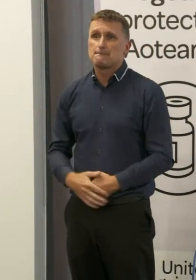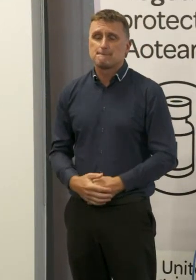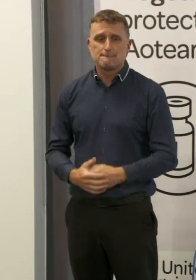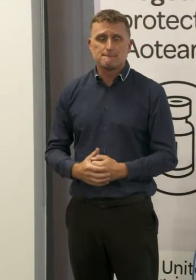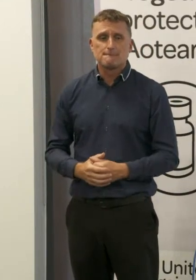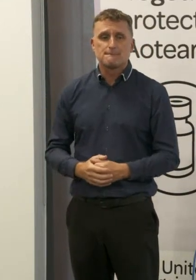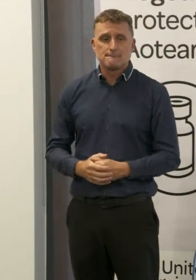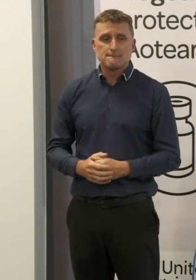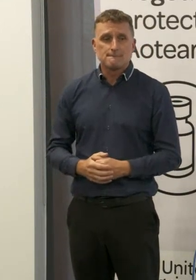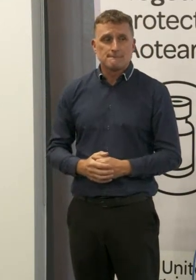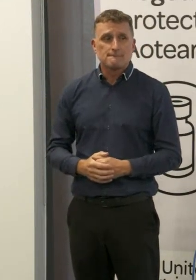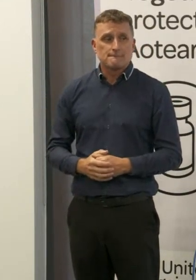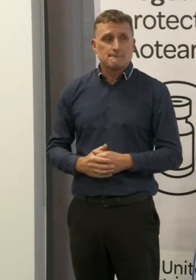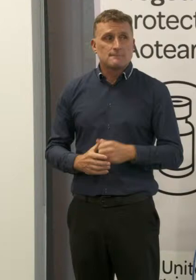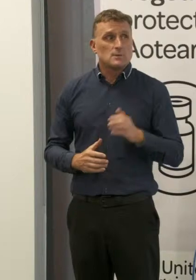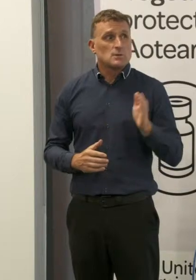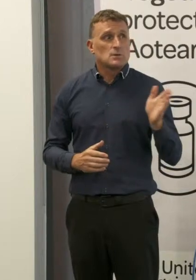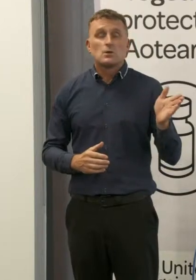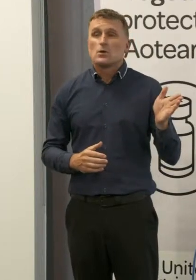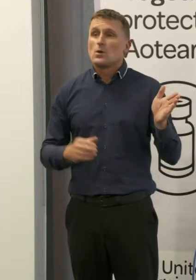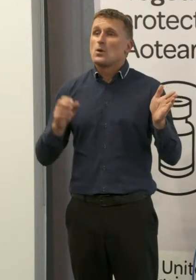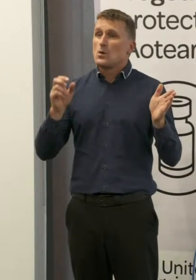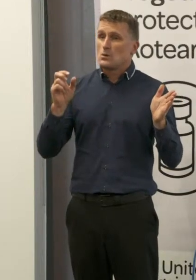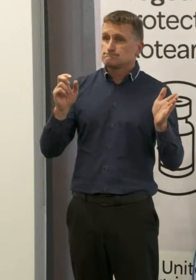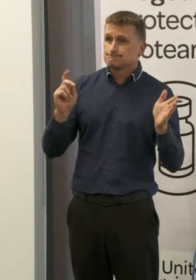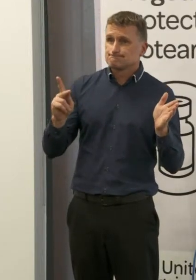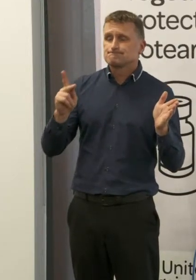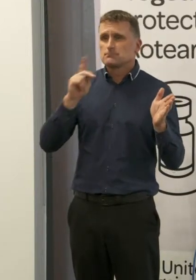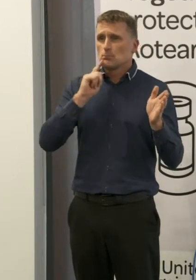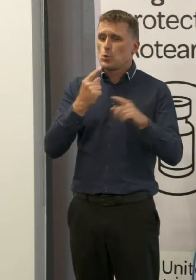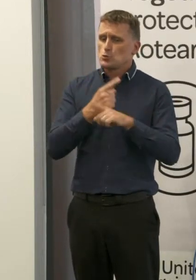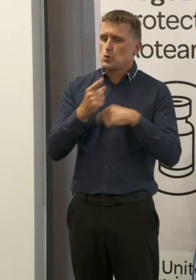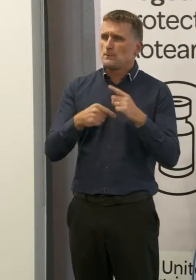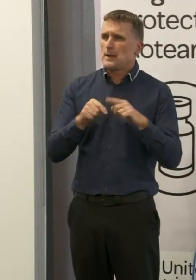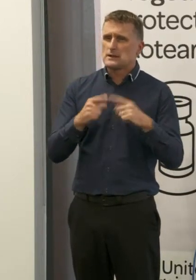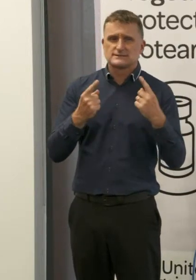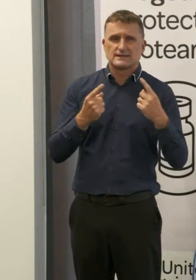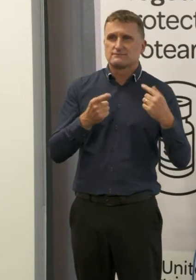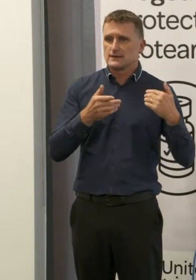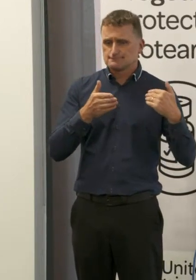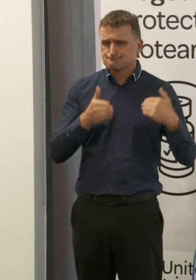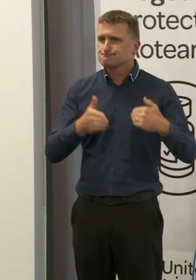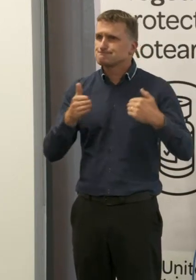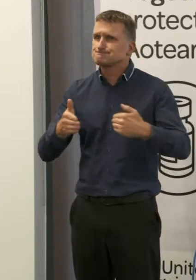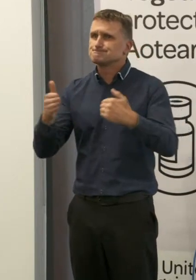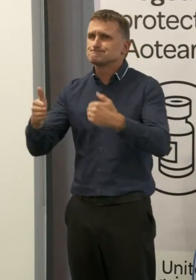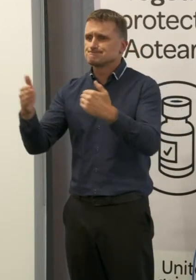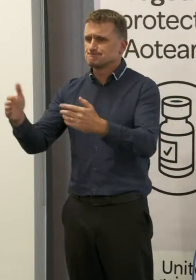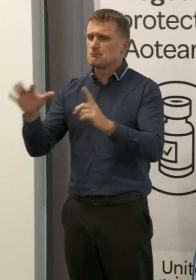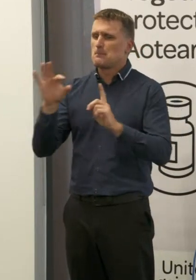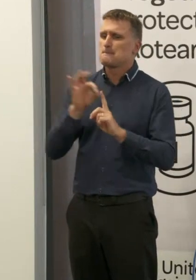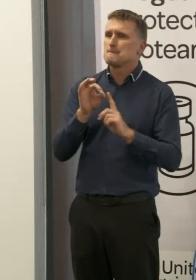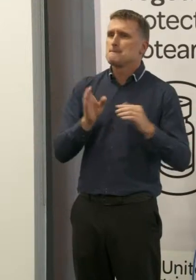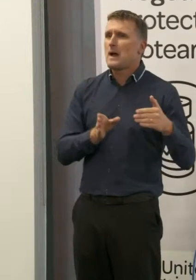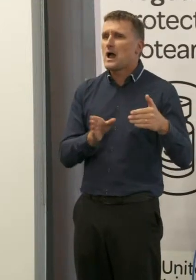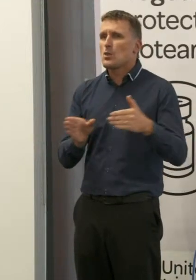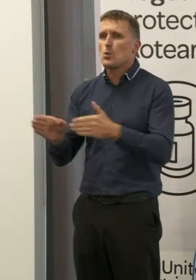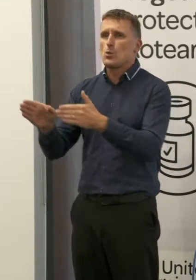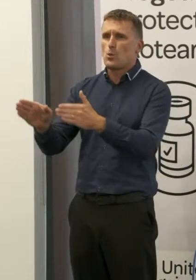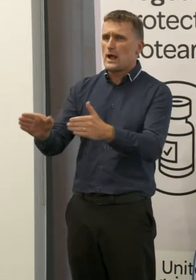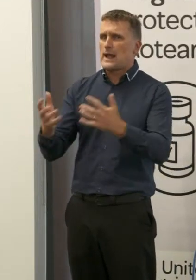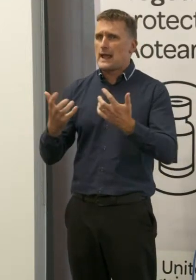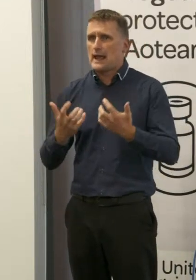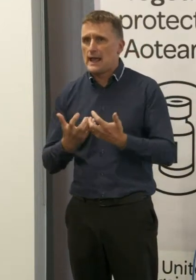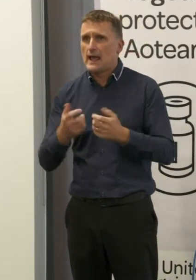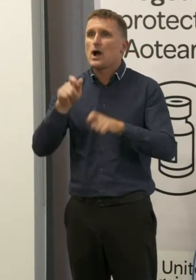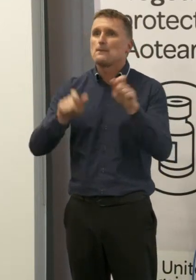So what I'll do is just walk through the different stages of the pathway that's there for people to